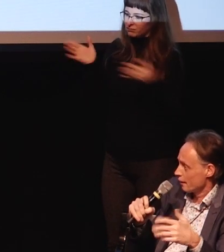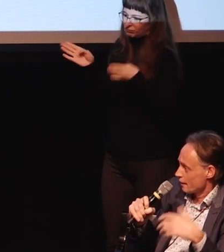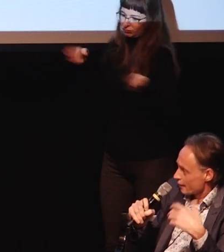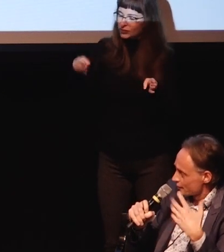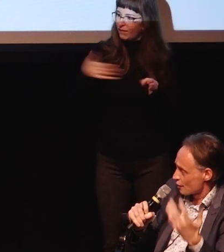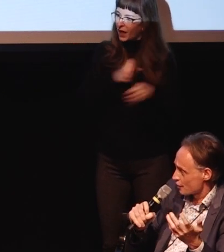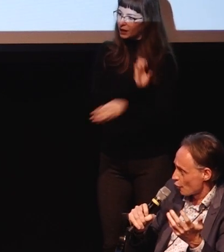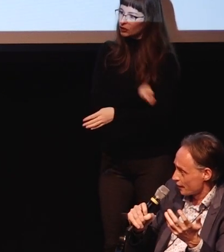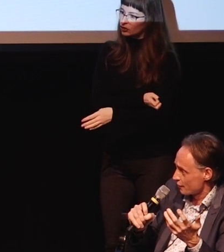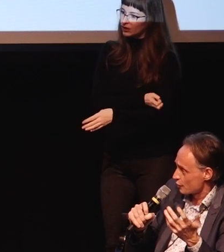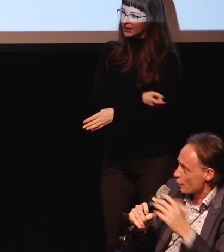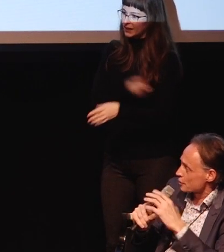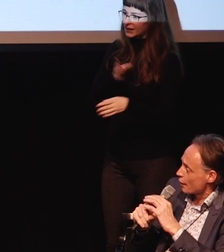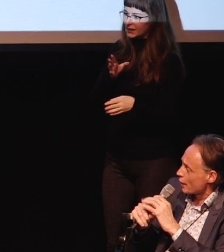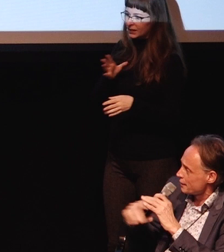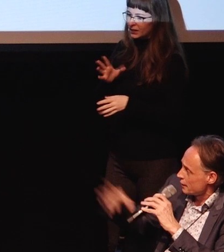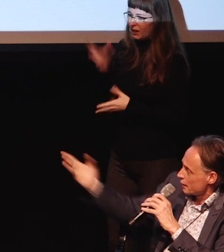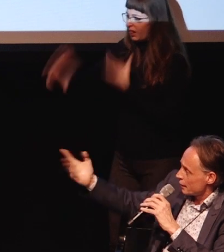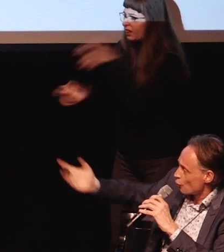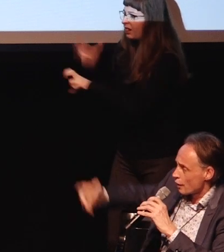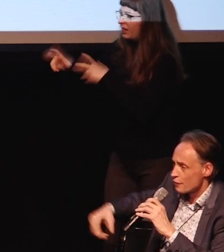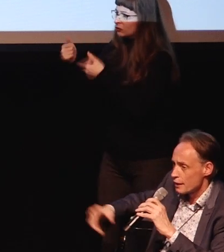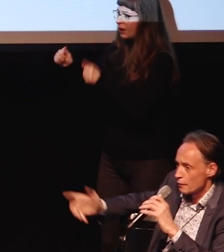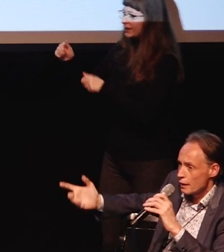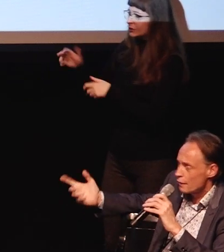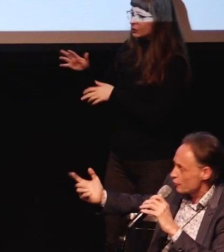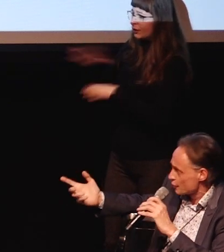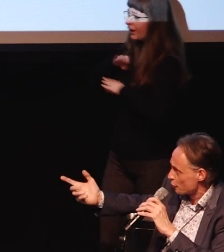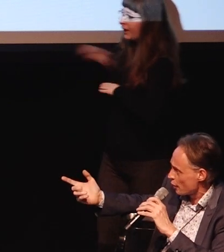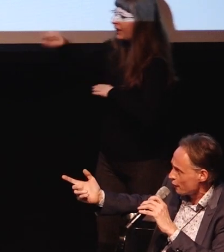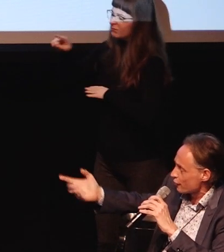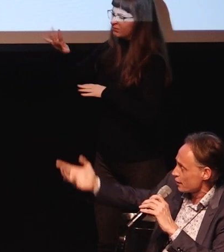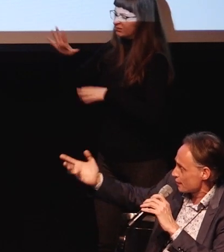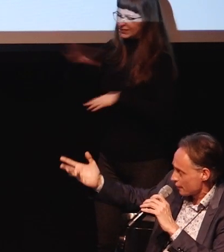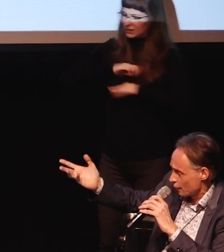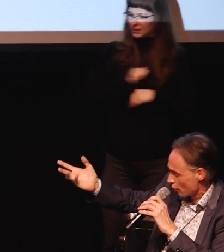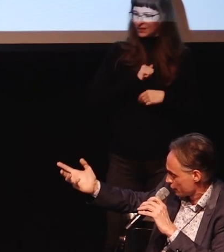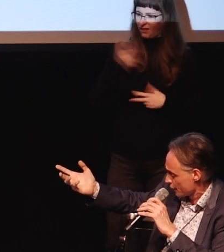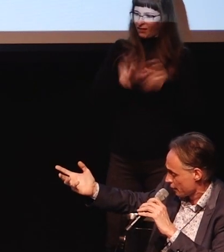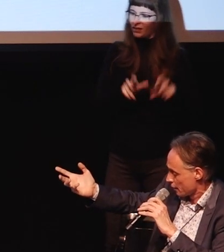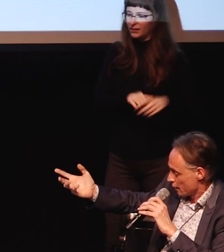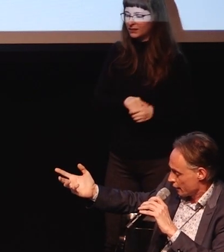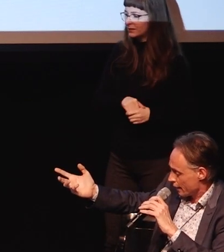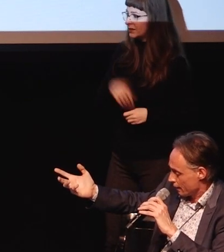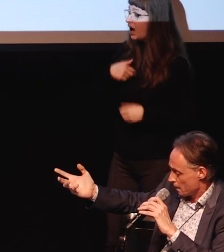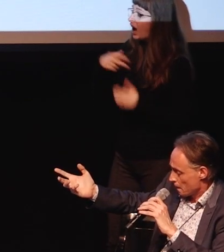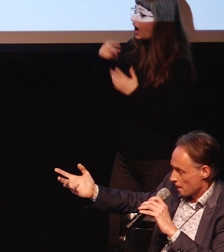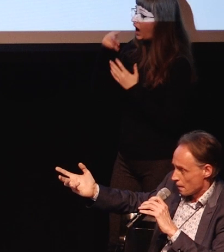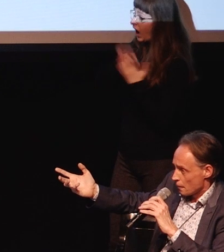energy can start to go in a different direction. I read in one of the interviews in preparing for this, I think, Juan, you said